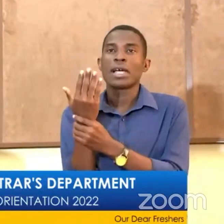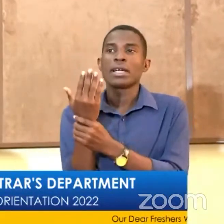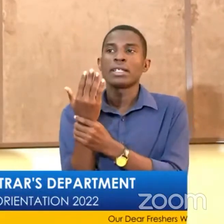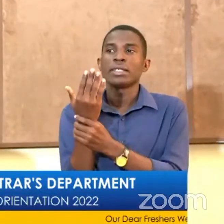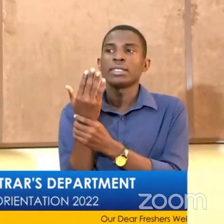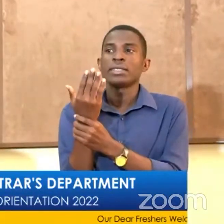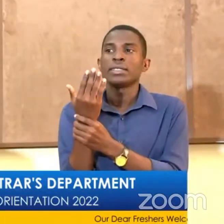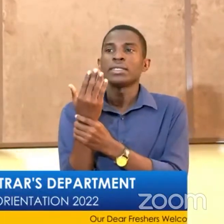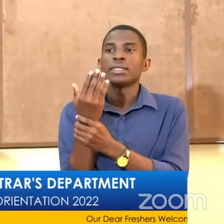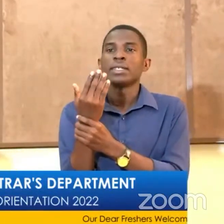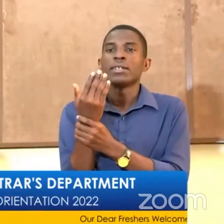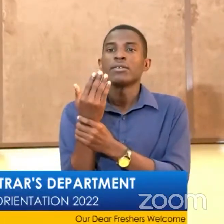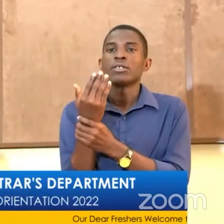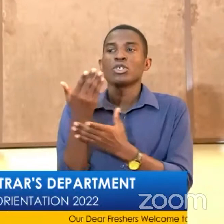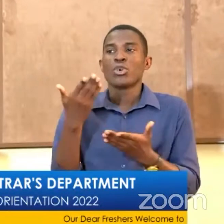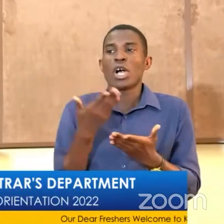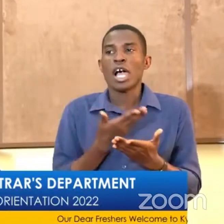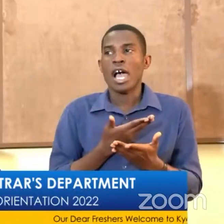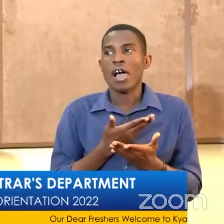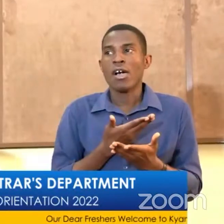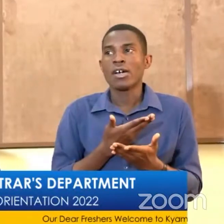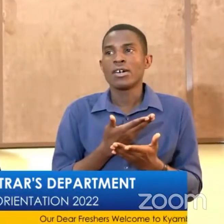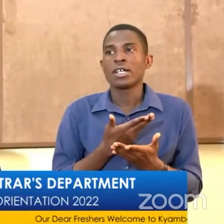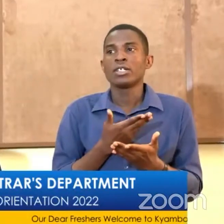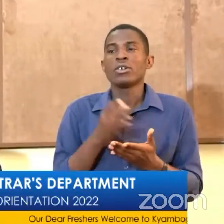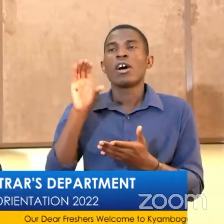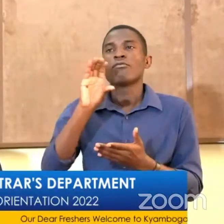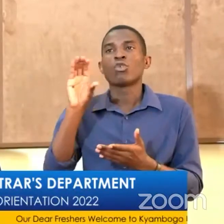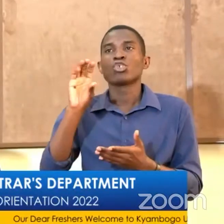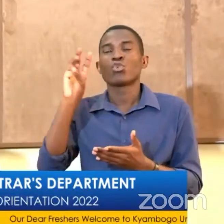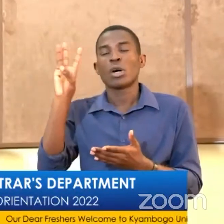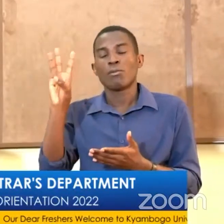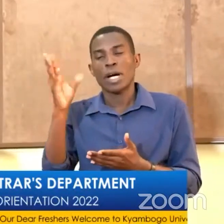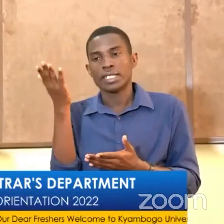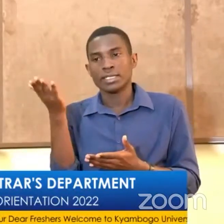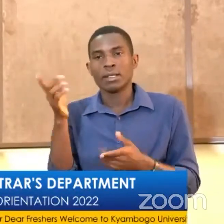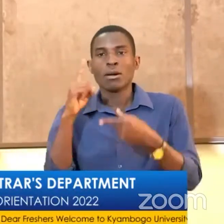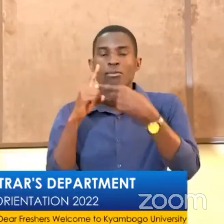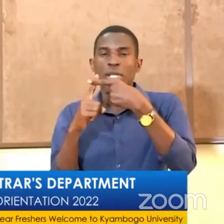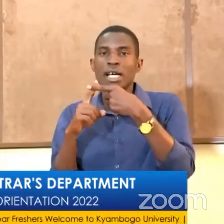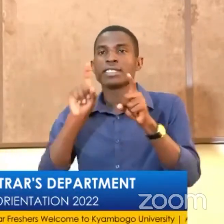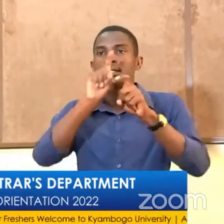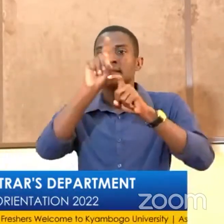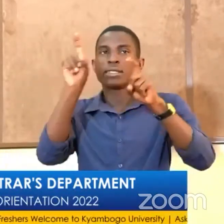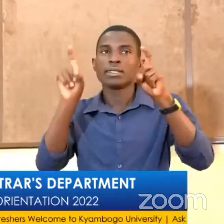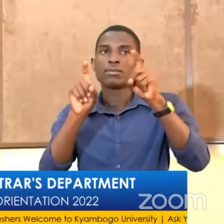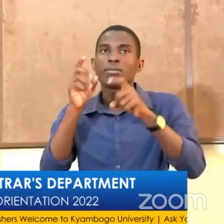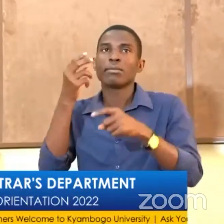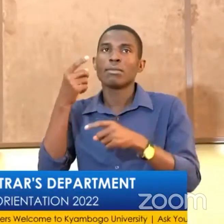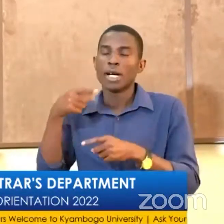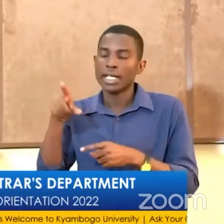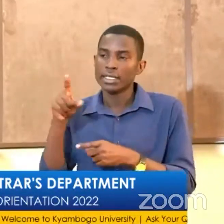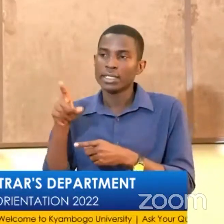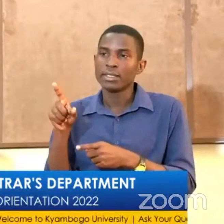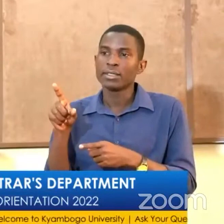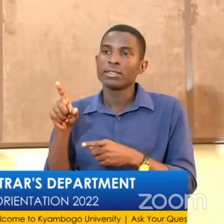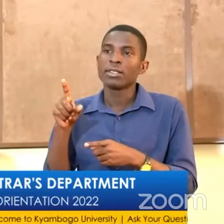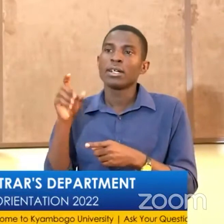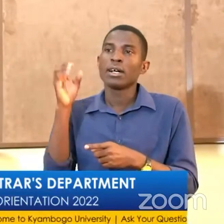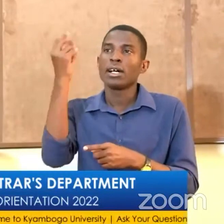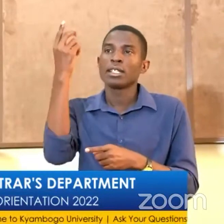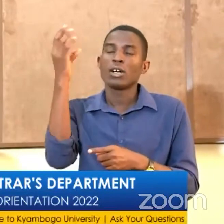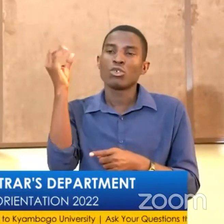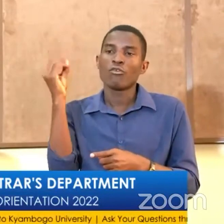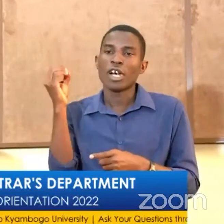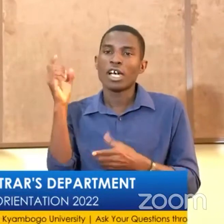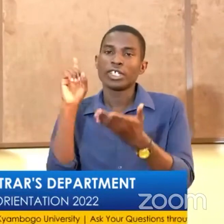that is, you have your coursework marks plus the examination mark, and out of